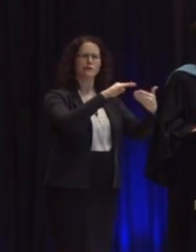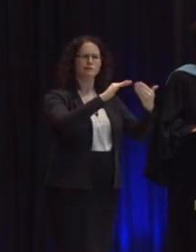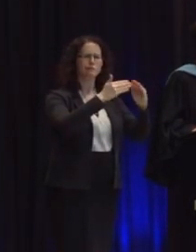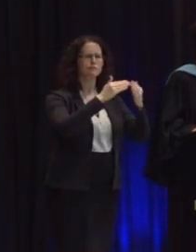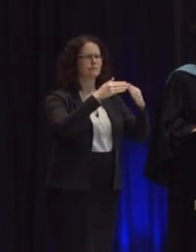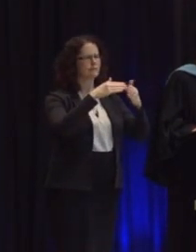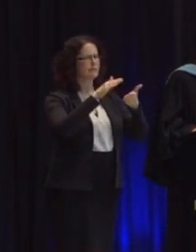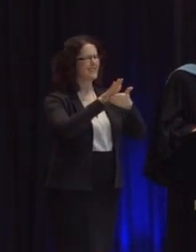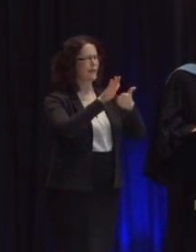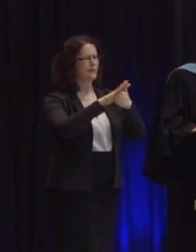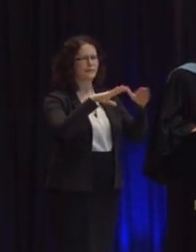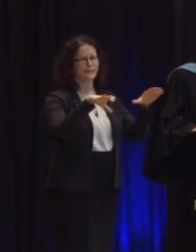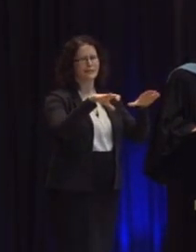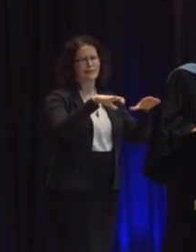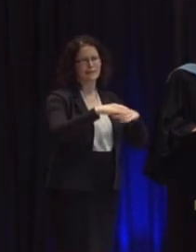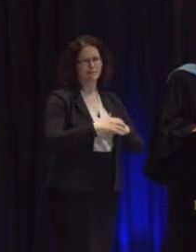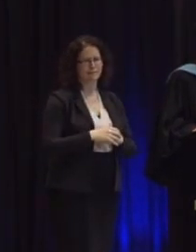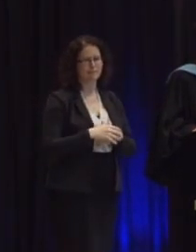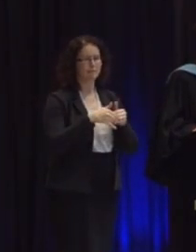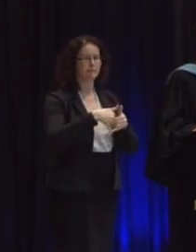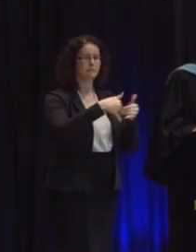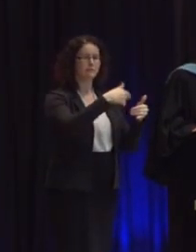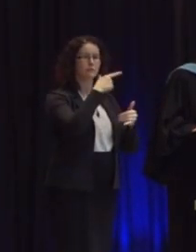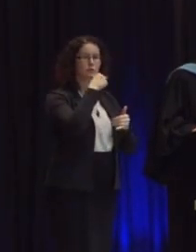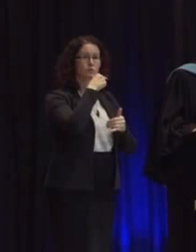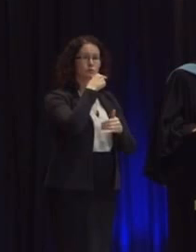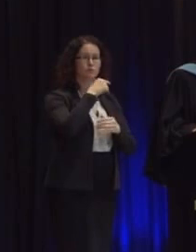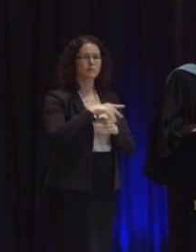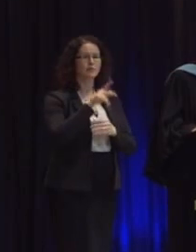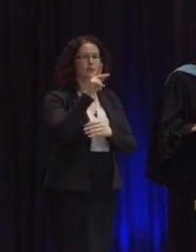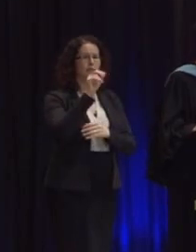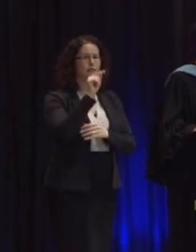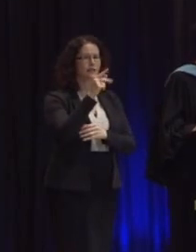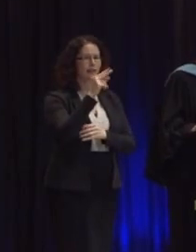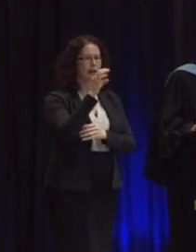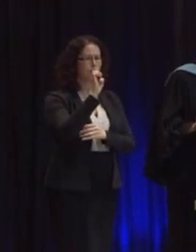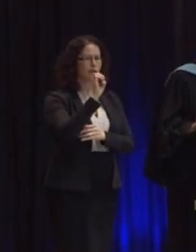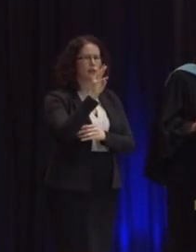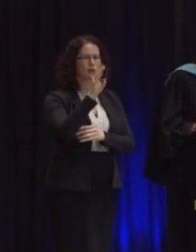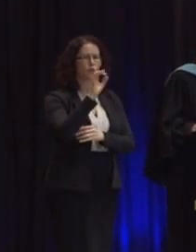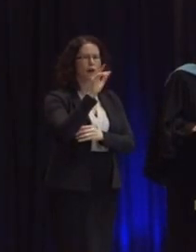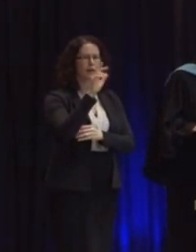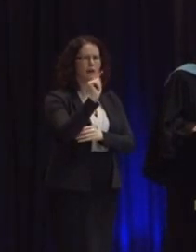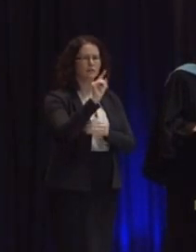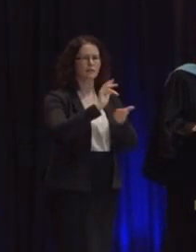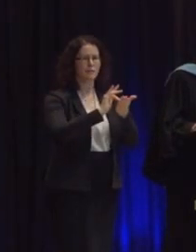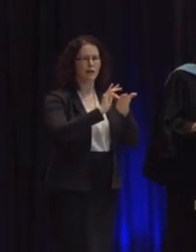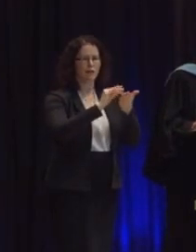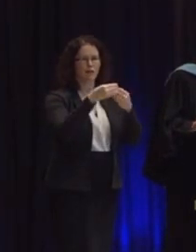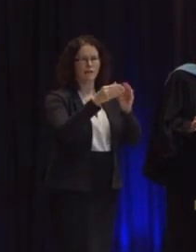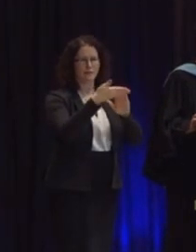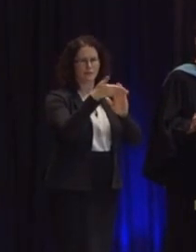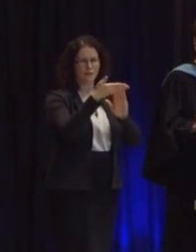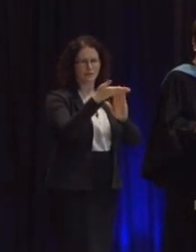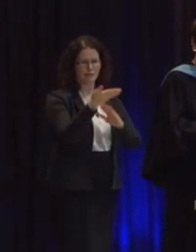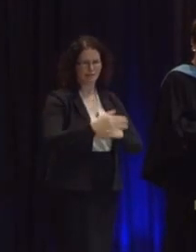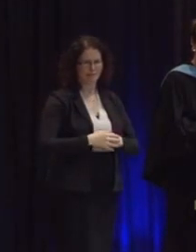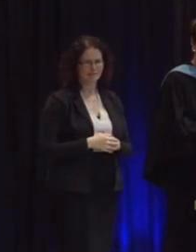community activities. The recipient is Catherine Wynot, Medical Office